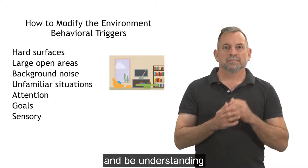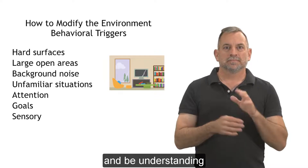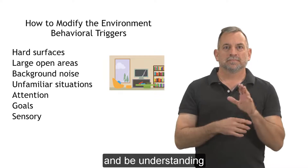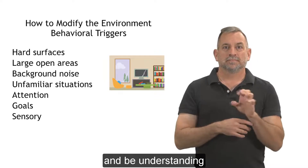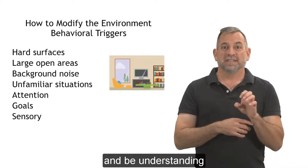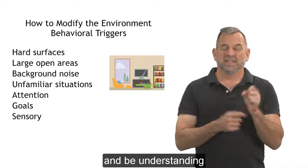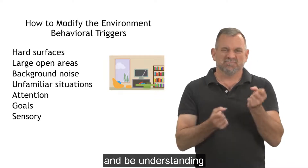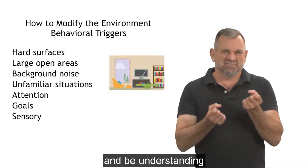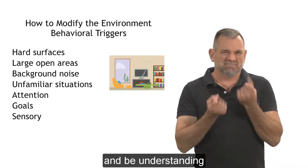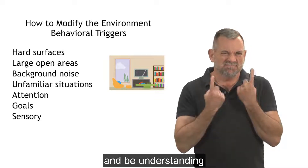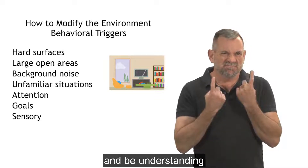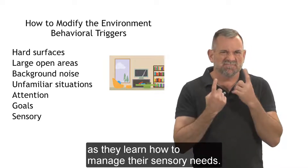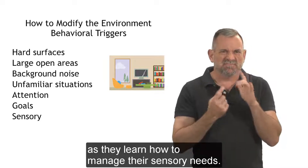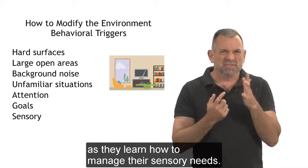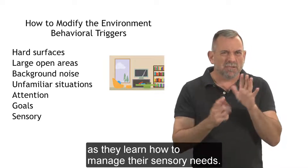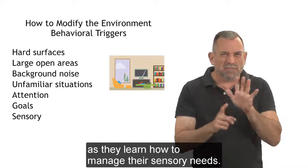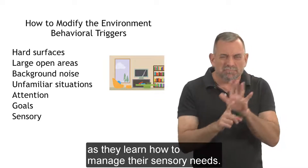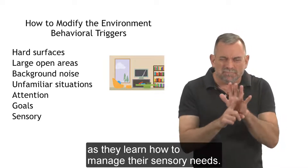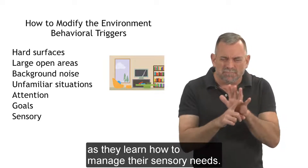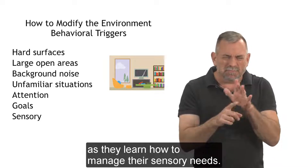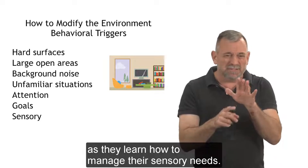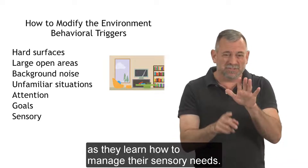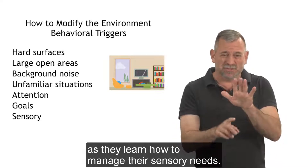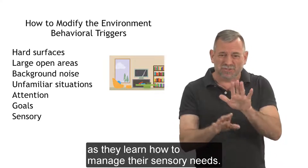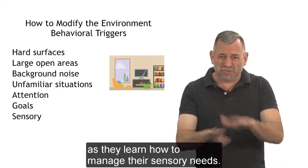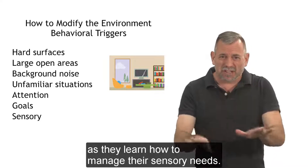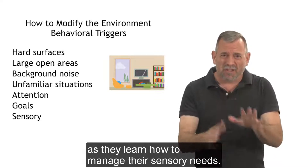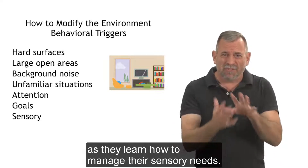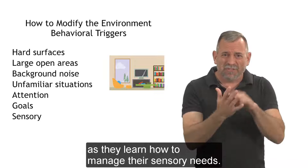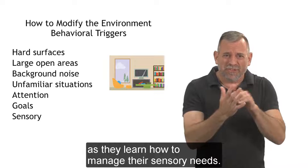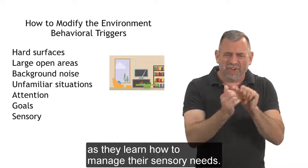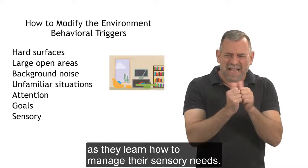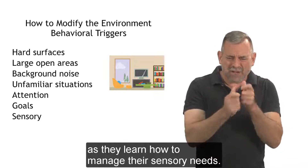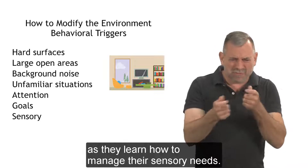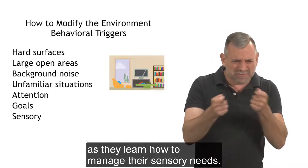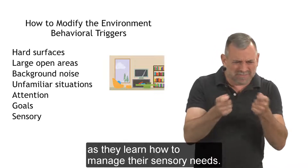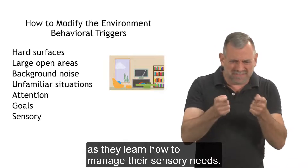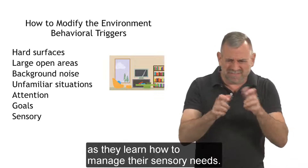and be understanding as they learn how to manage their sensory needs.